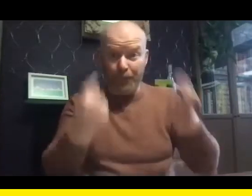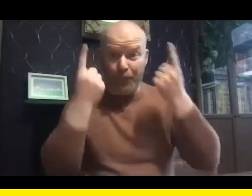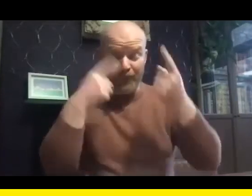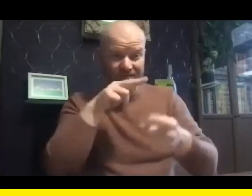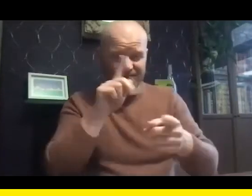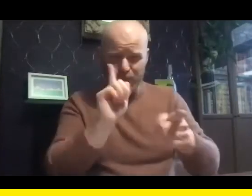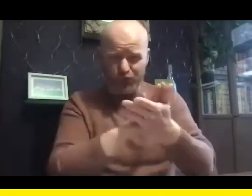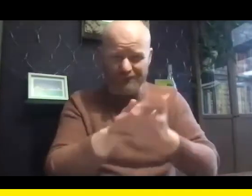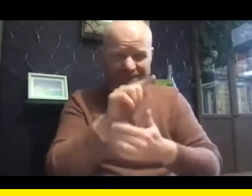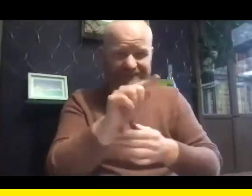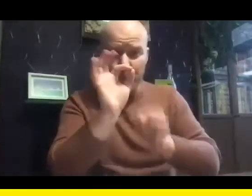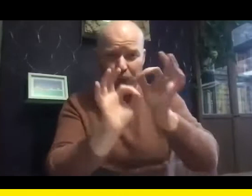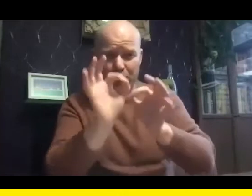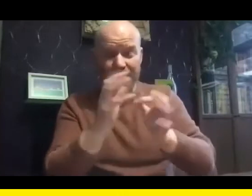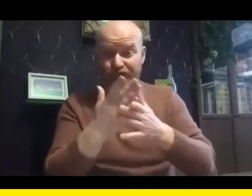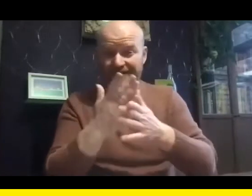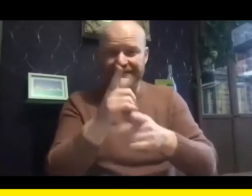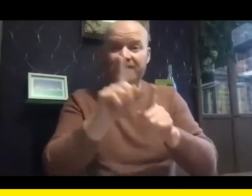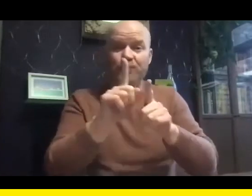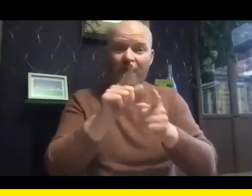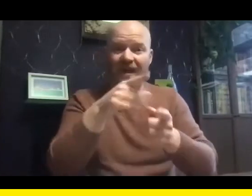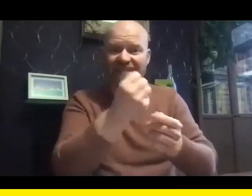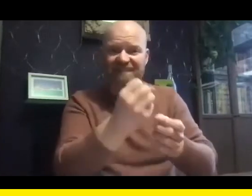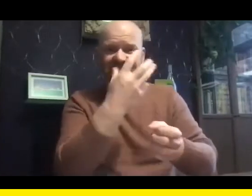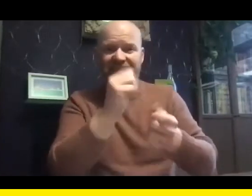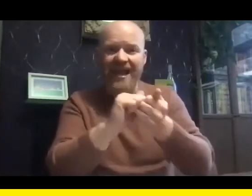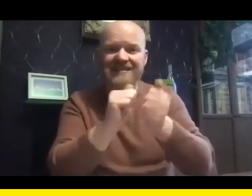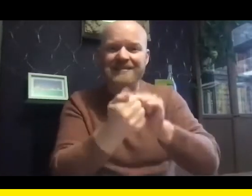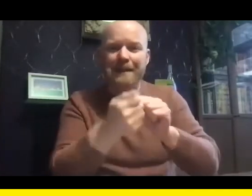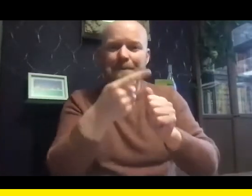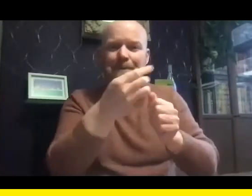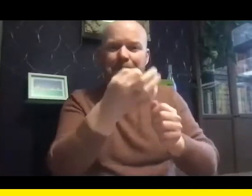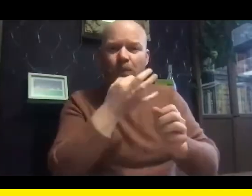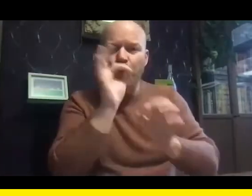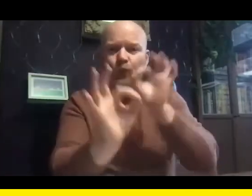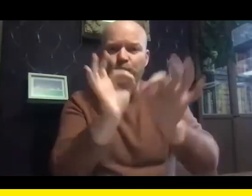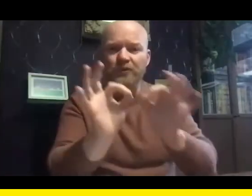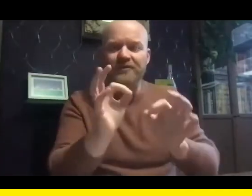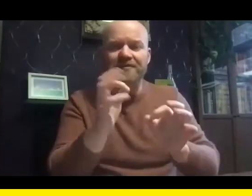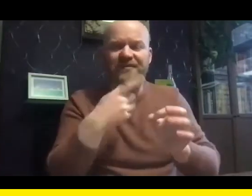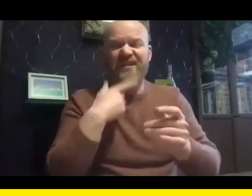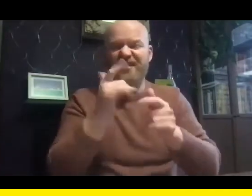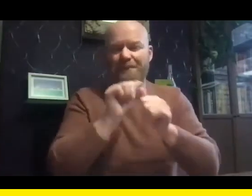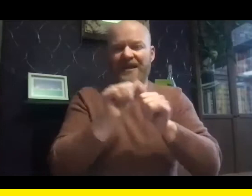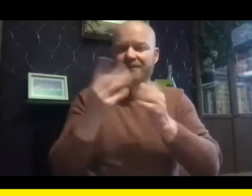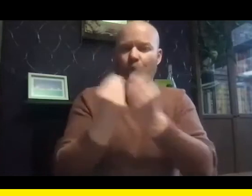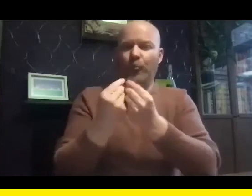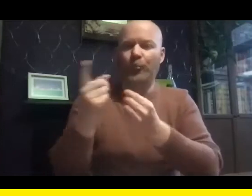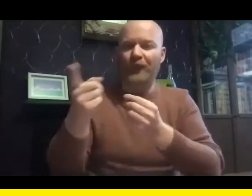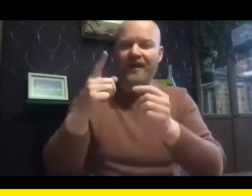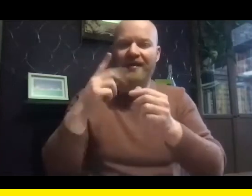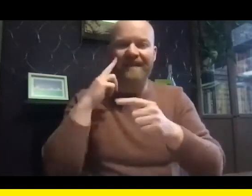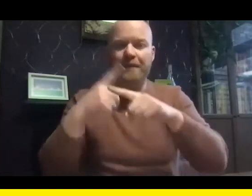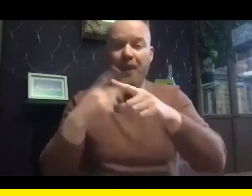for me, because the application process for Marks and Spencer's was online and it was in English. There were some tests online